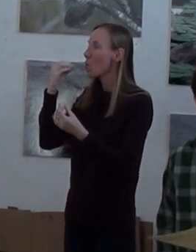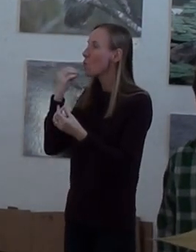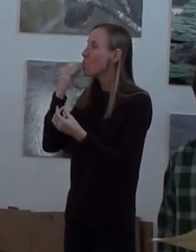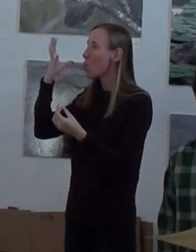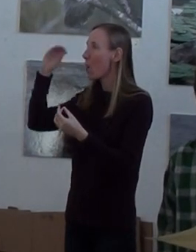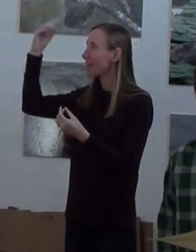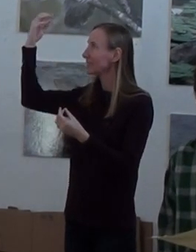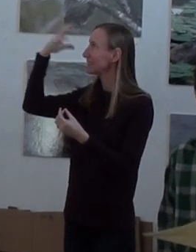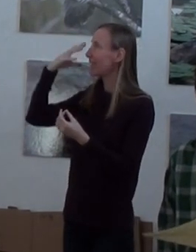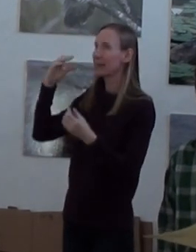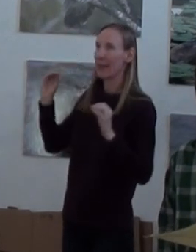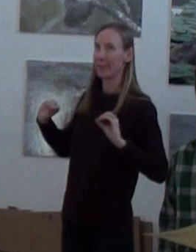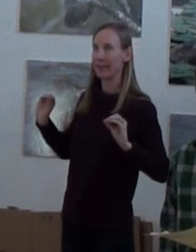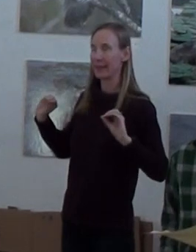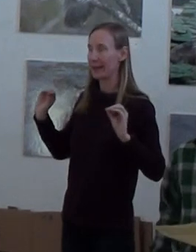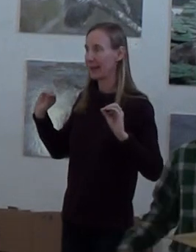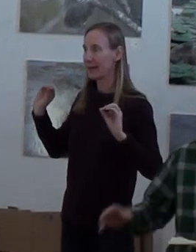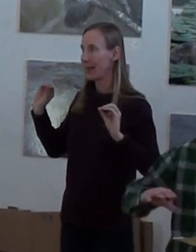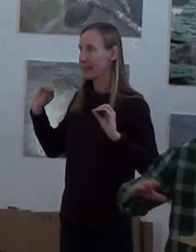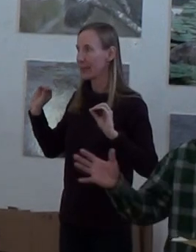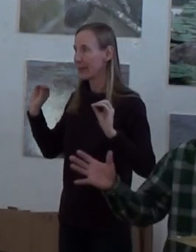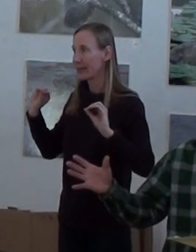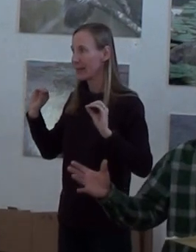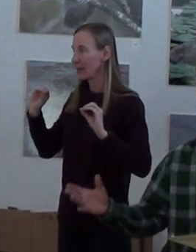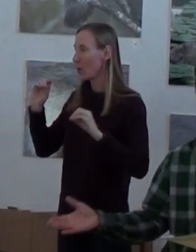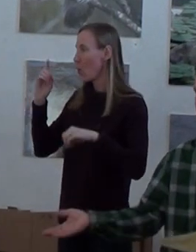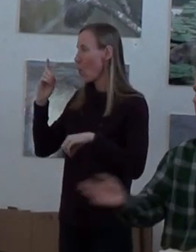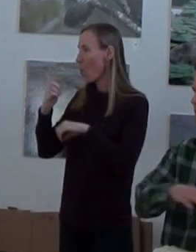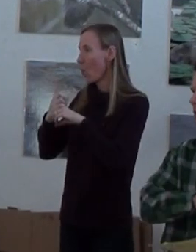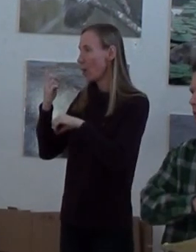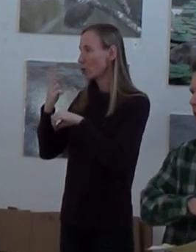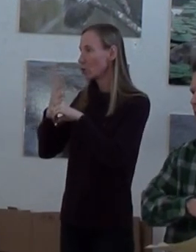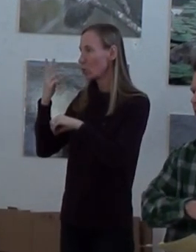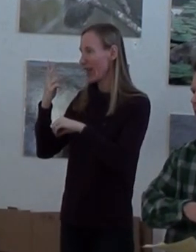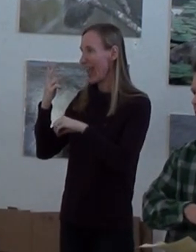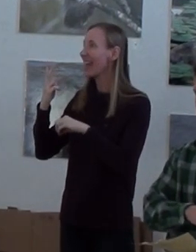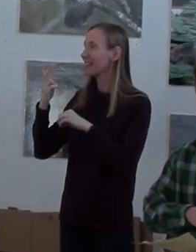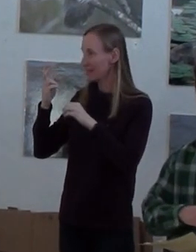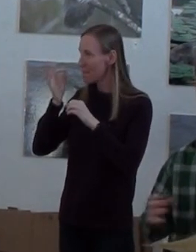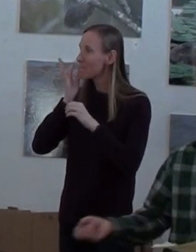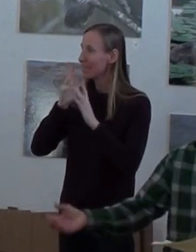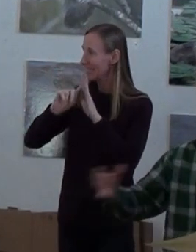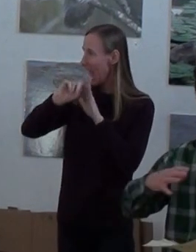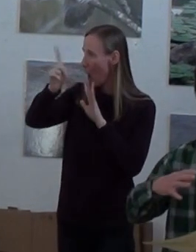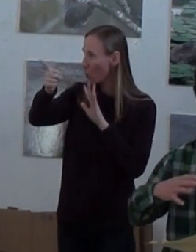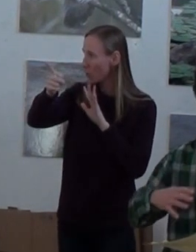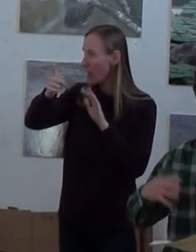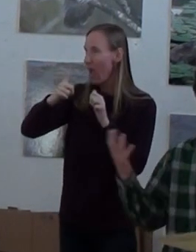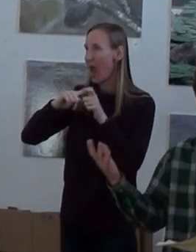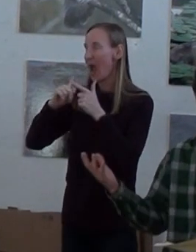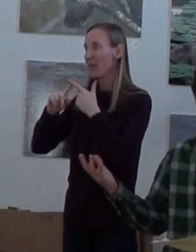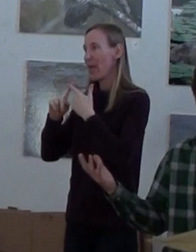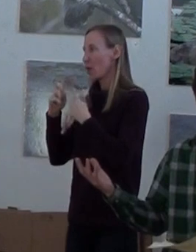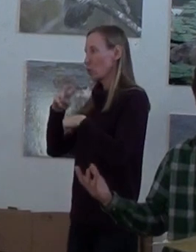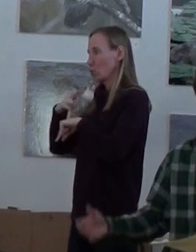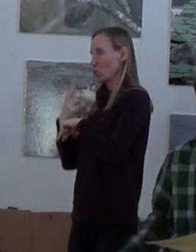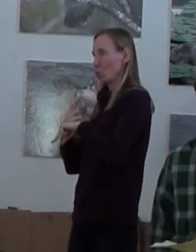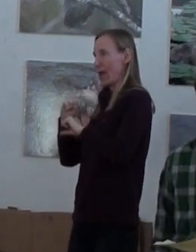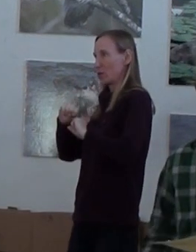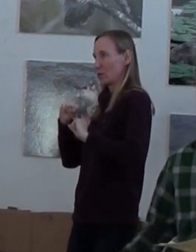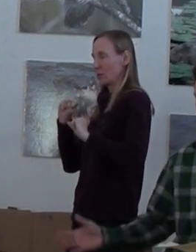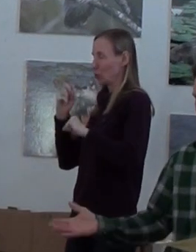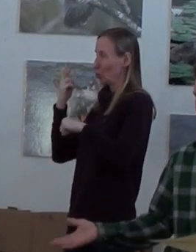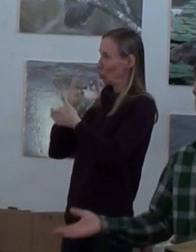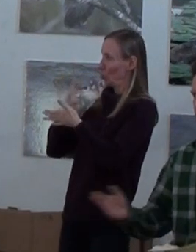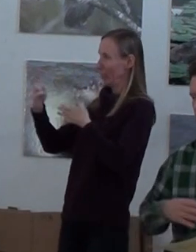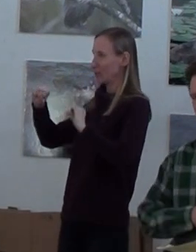supply the food, but they weren't, it wasn't happening. You get a few days of forest and then a week of cold rain. So what do? They consume all the food and then they start to starve again. So